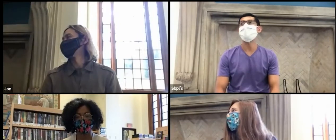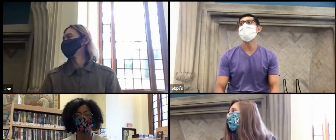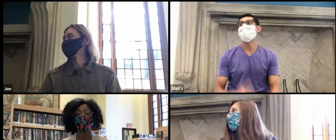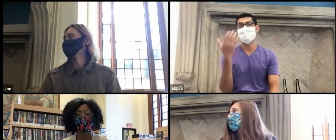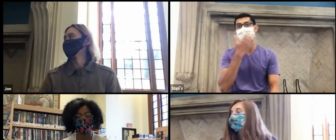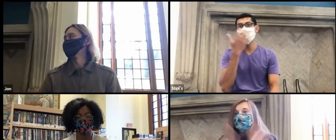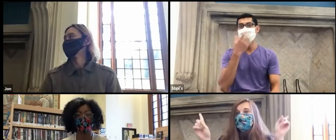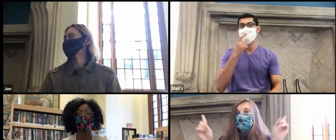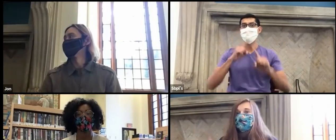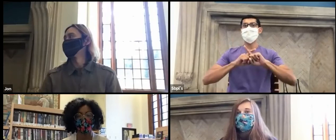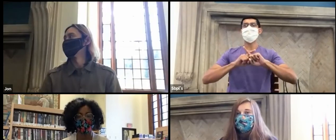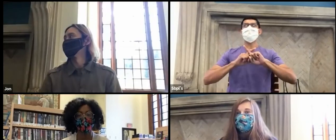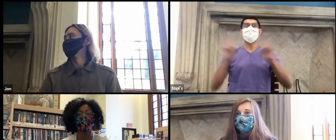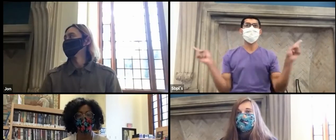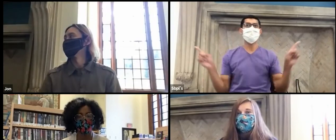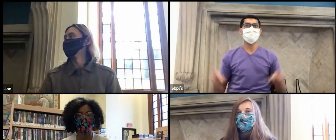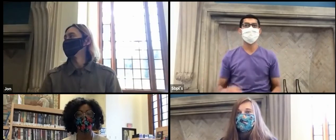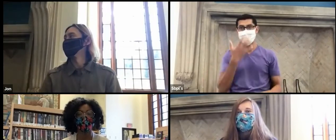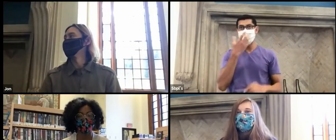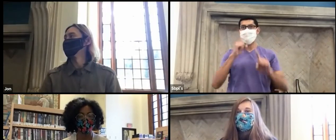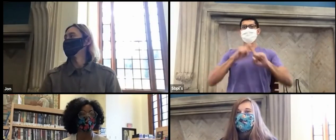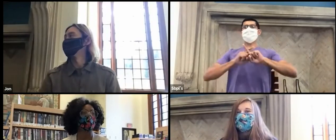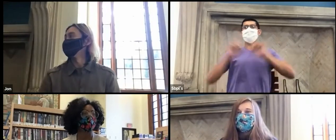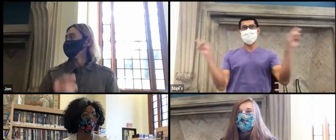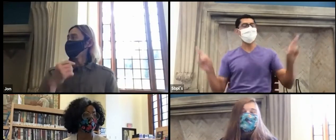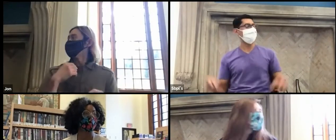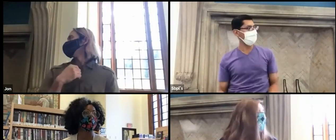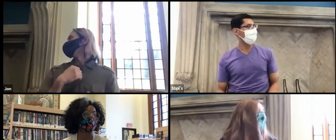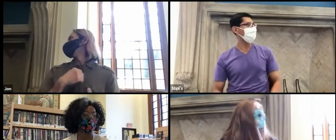Wow, they look completely different.